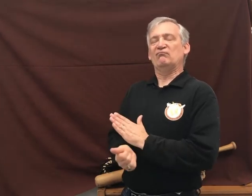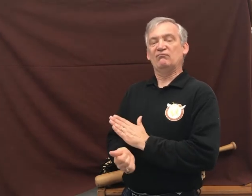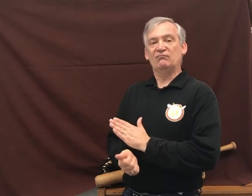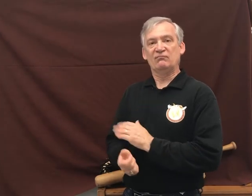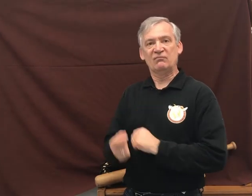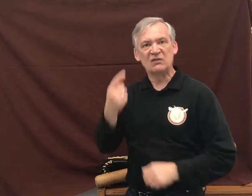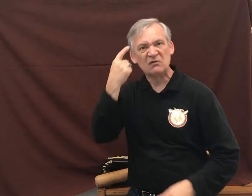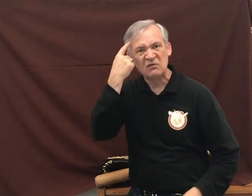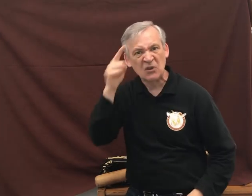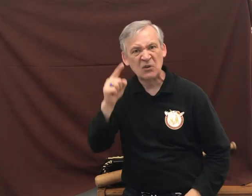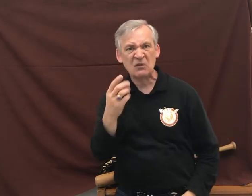leagues.